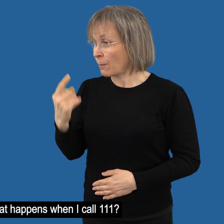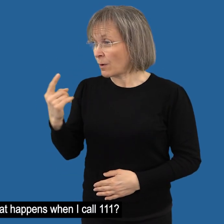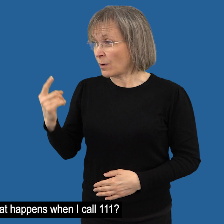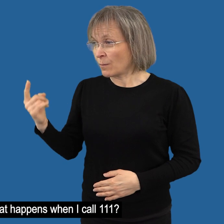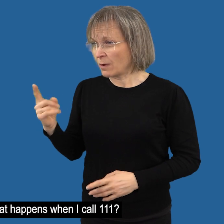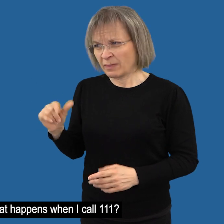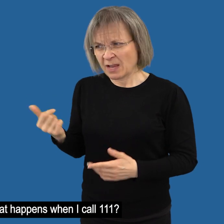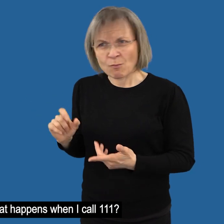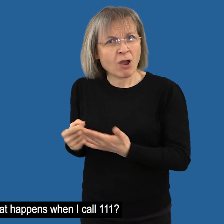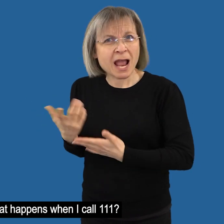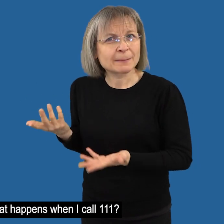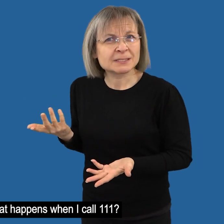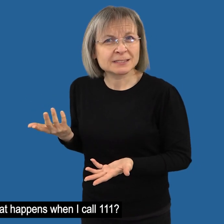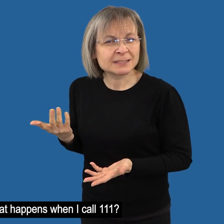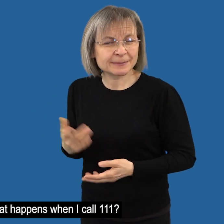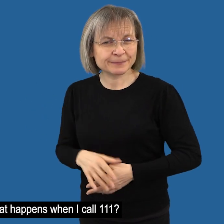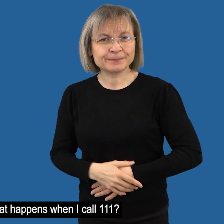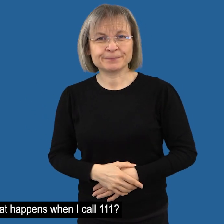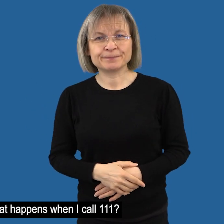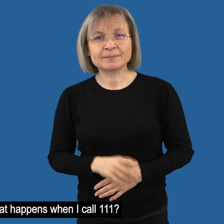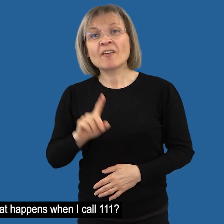What happens when I call 111?